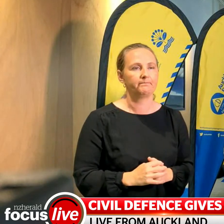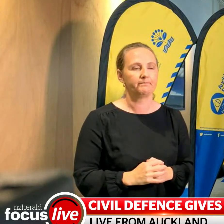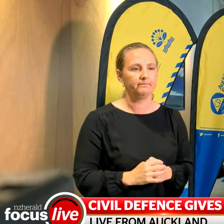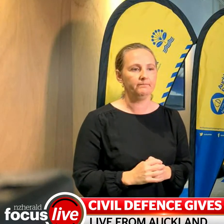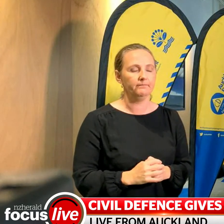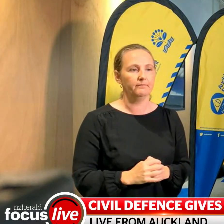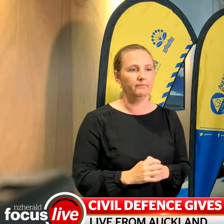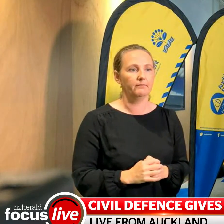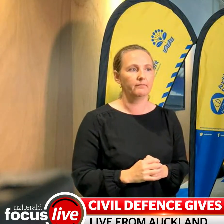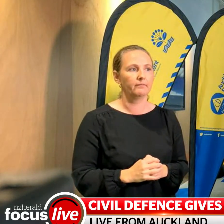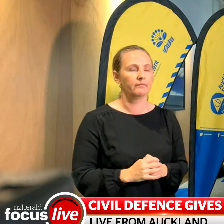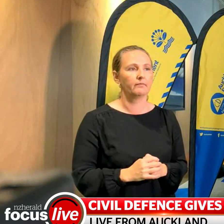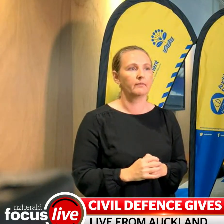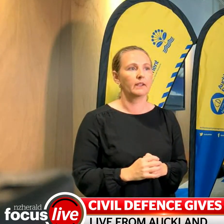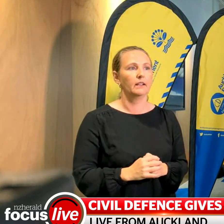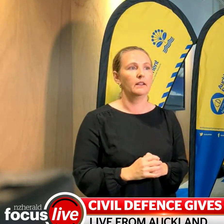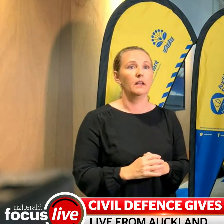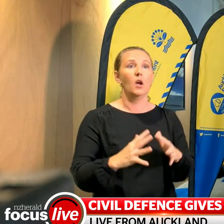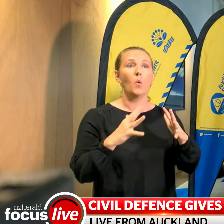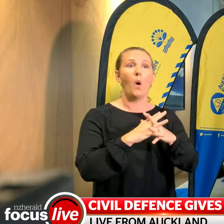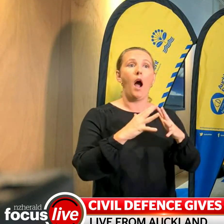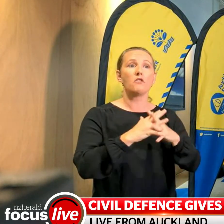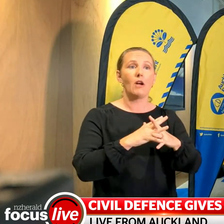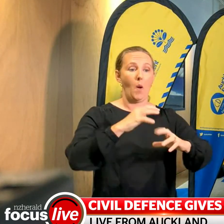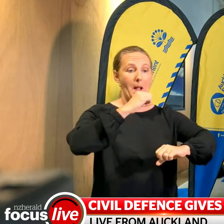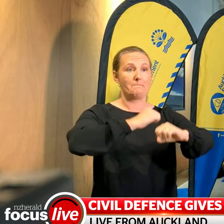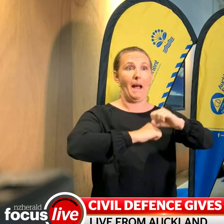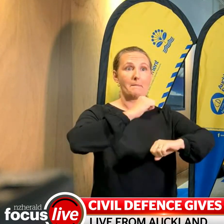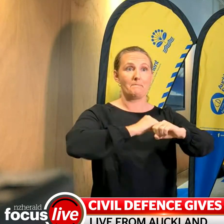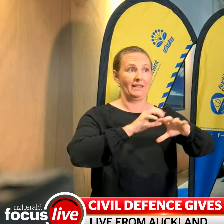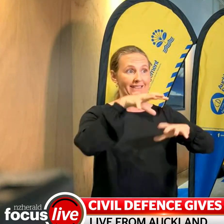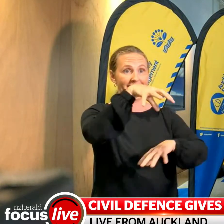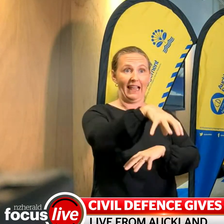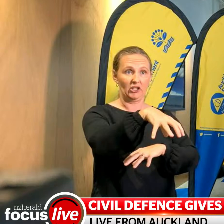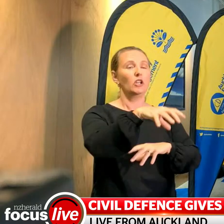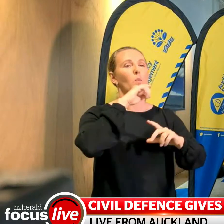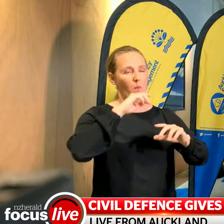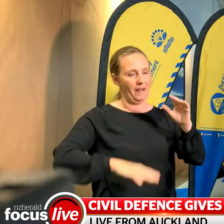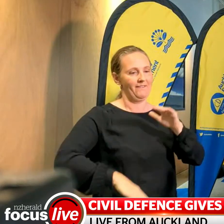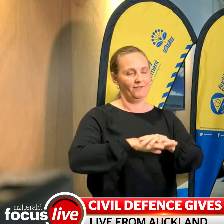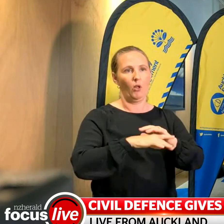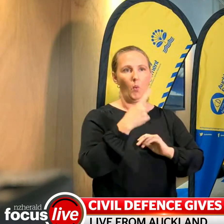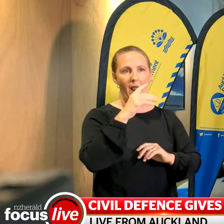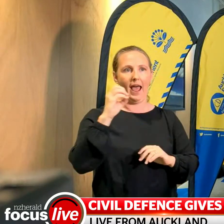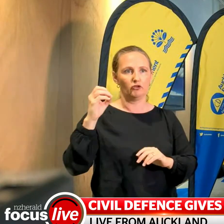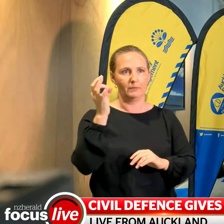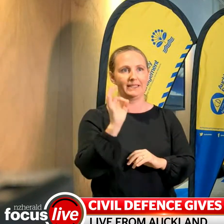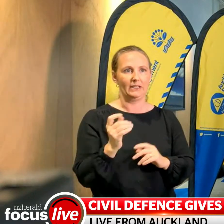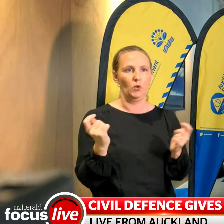We expect the Wairau pump station to be operating at full capacity again today, which is fantastic.